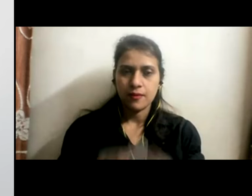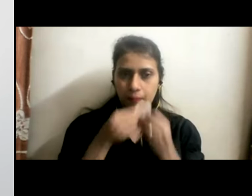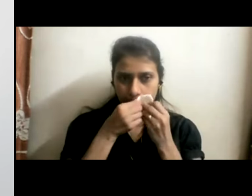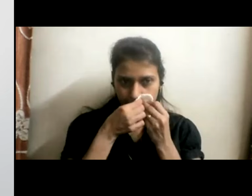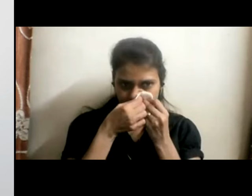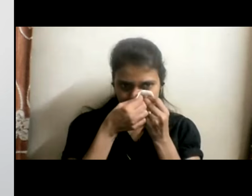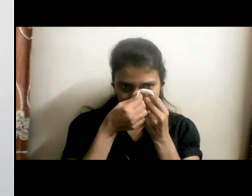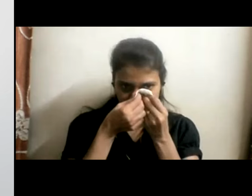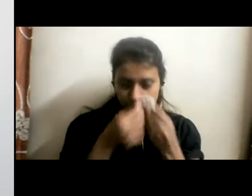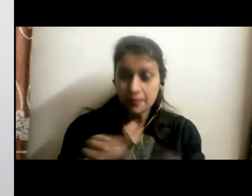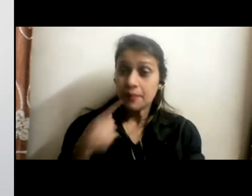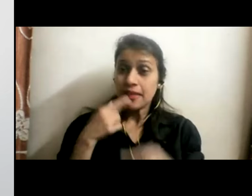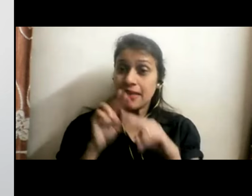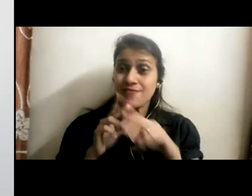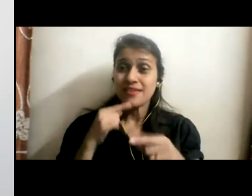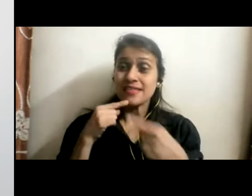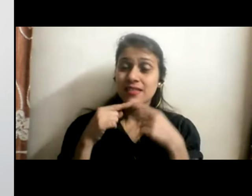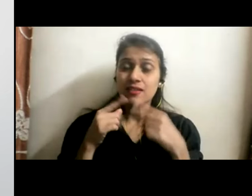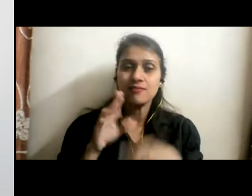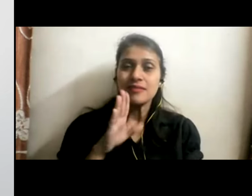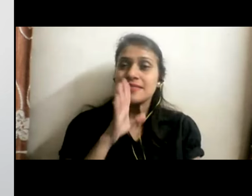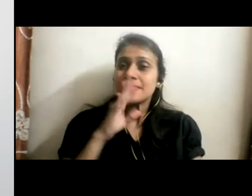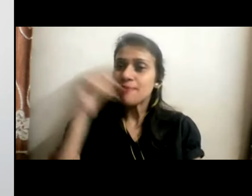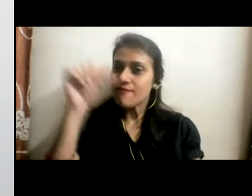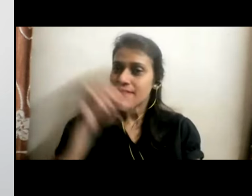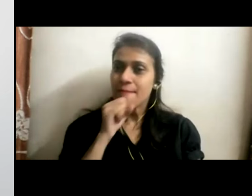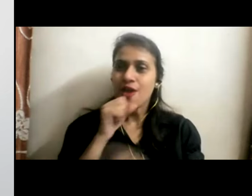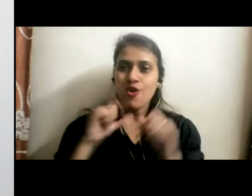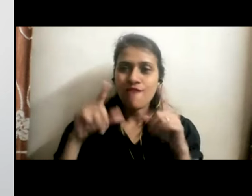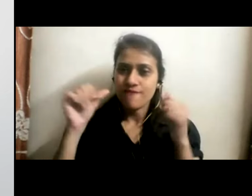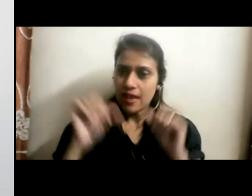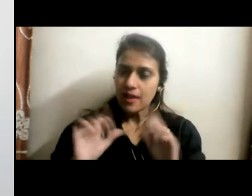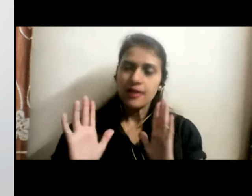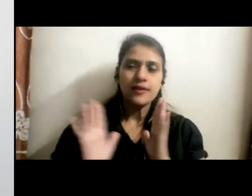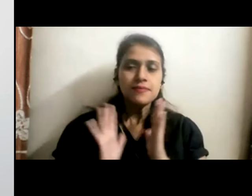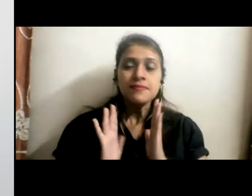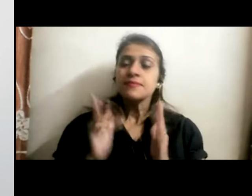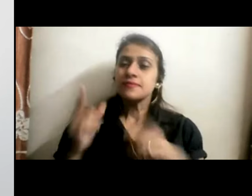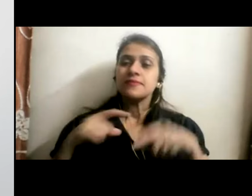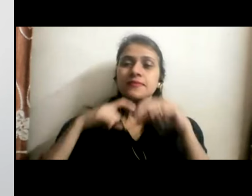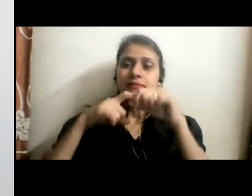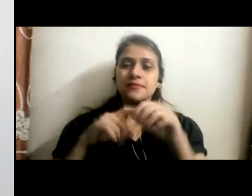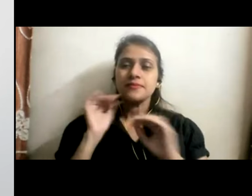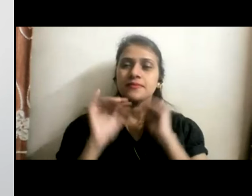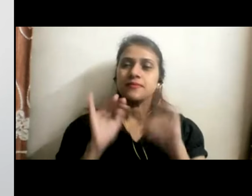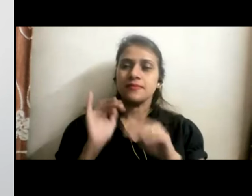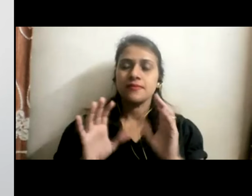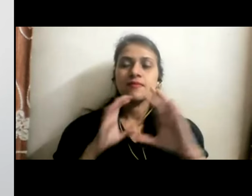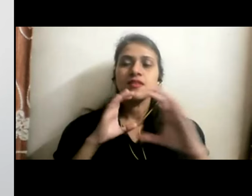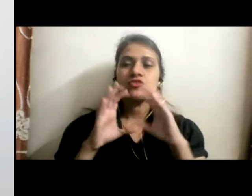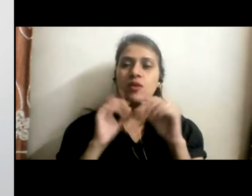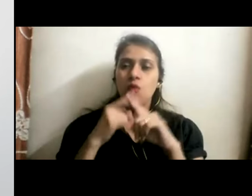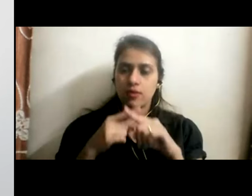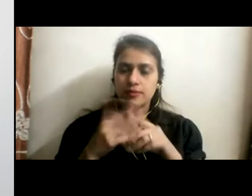drop a question in the chat. I will answer them, if not immediately, maybe at a later point, but I will try